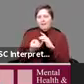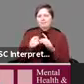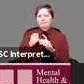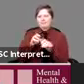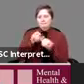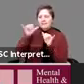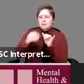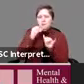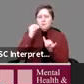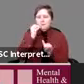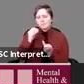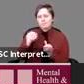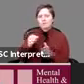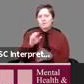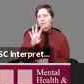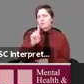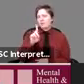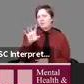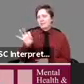staying at home.